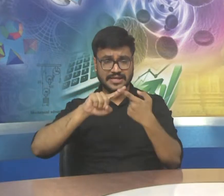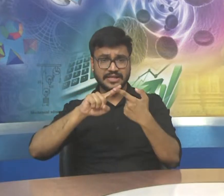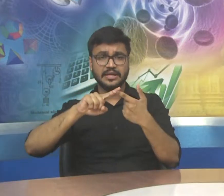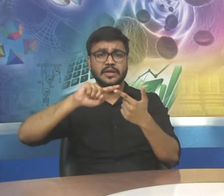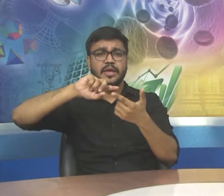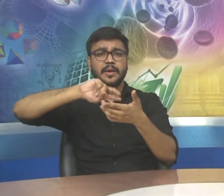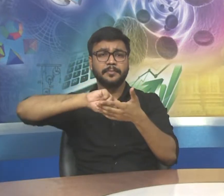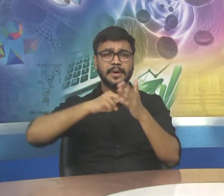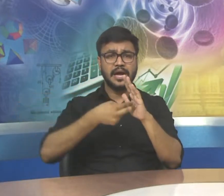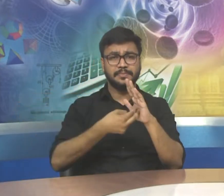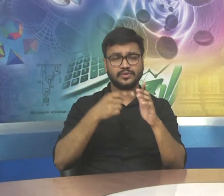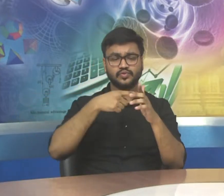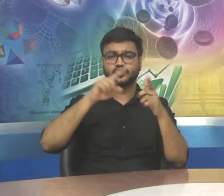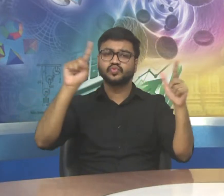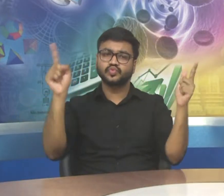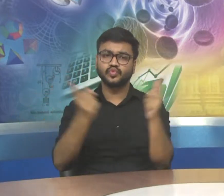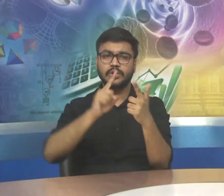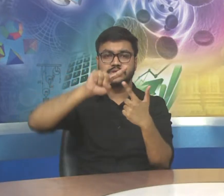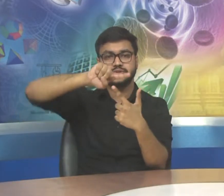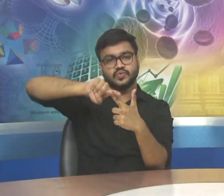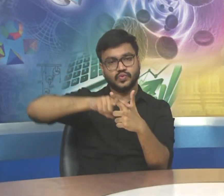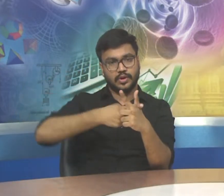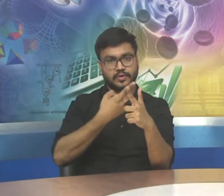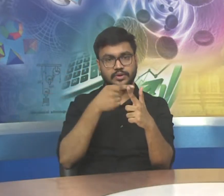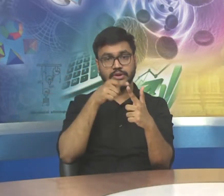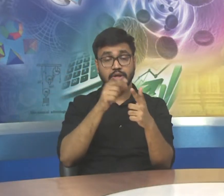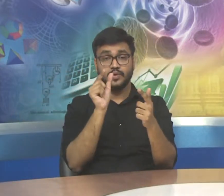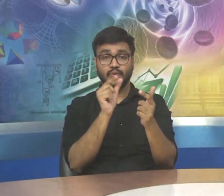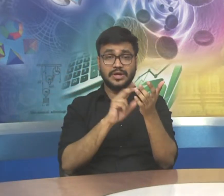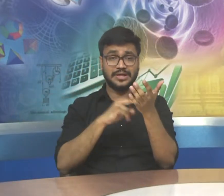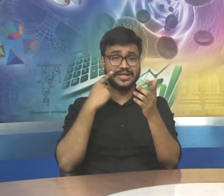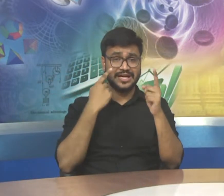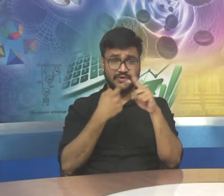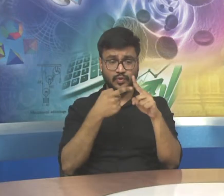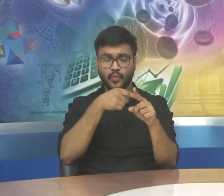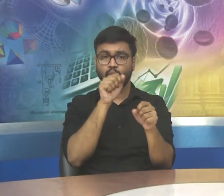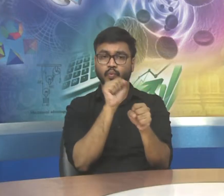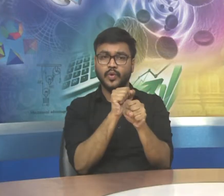Next is joule. In short, we can call it J.